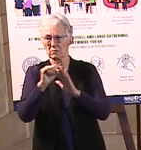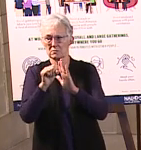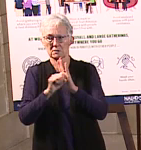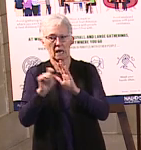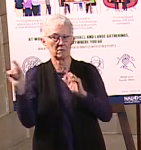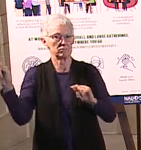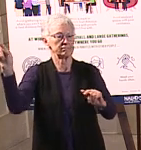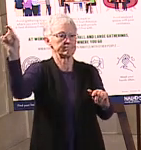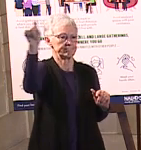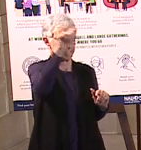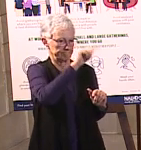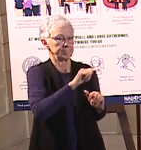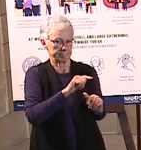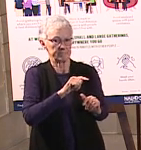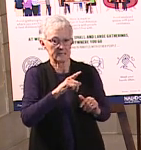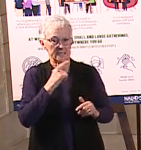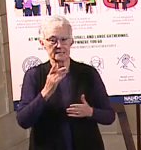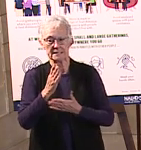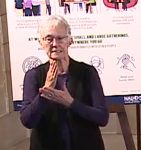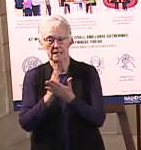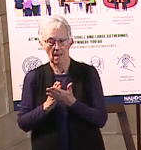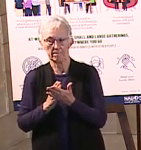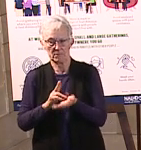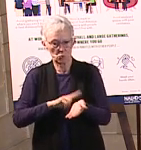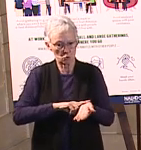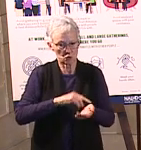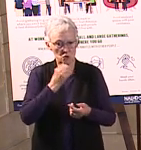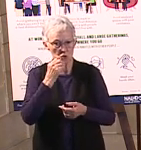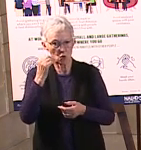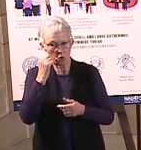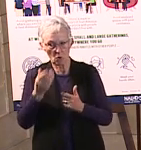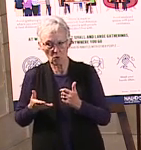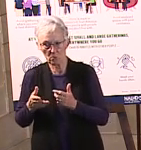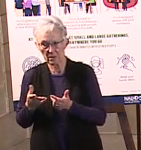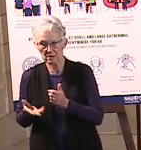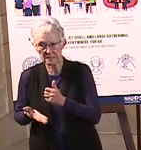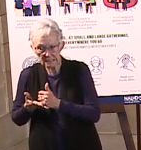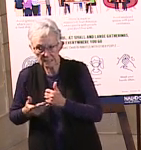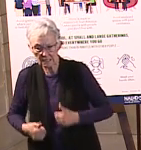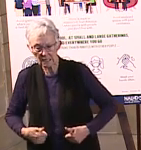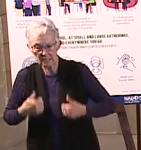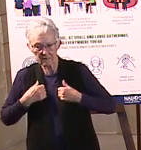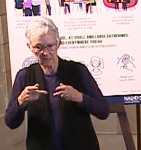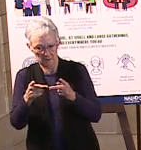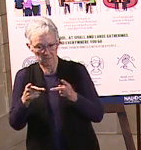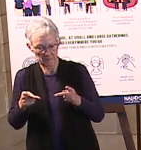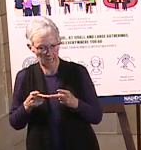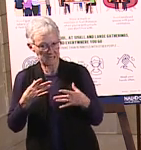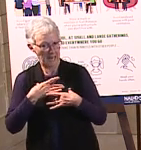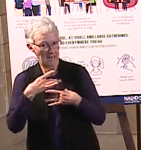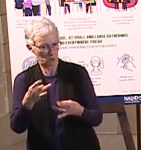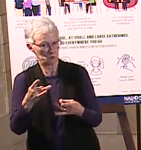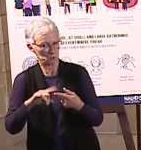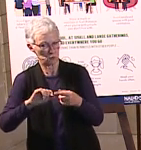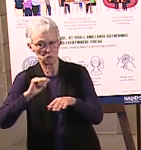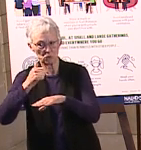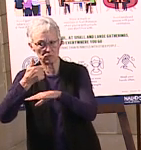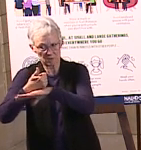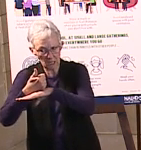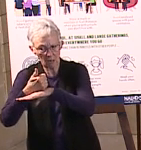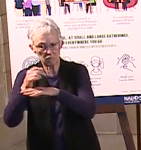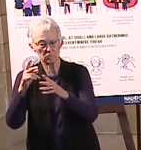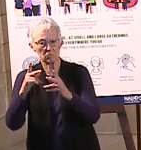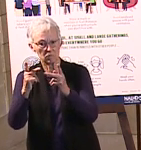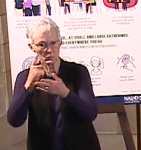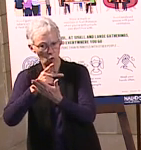providers who are interested in making this available to families, and there are residents who are interested in having their family members come continue